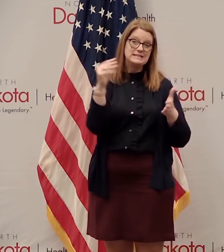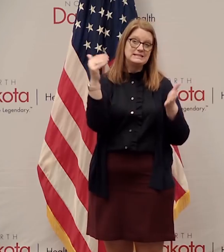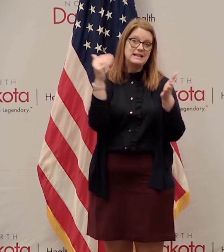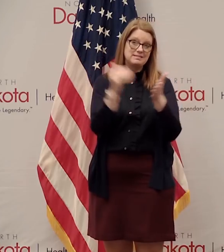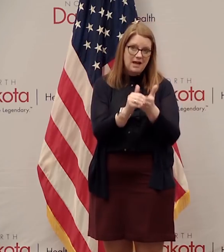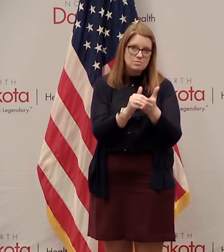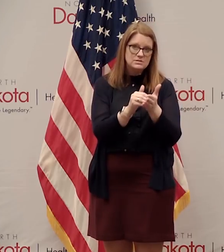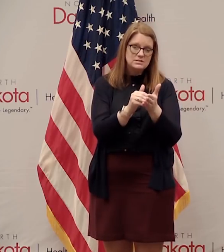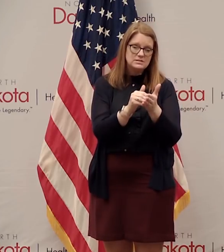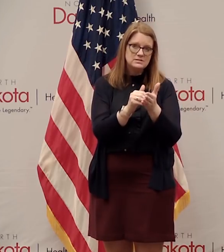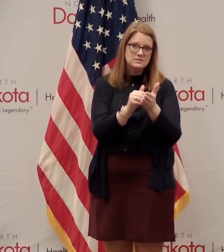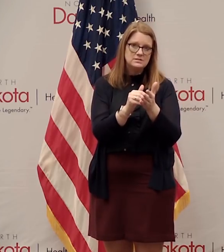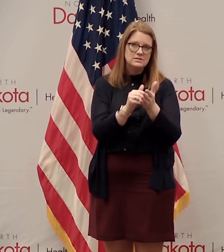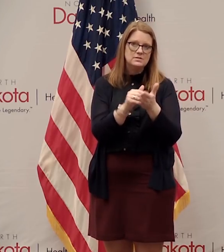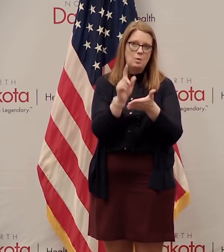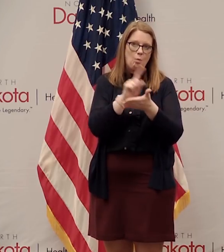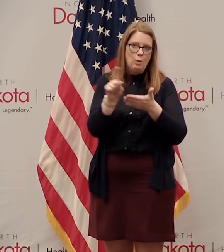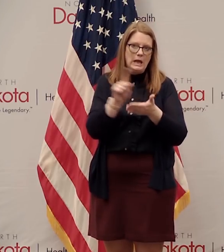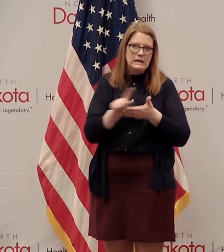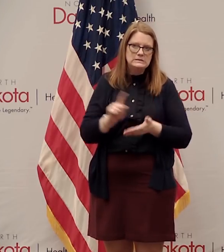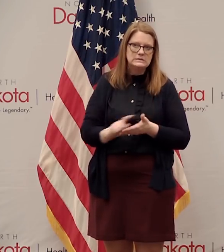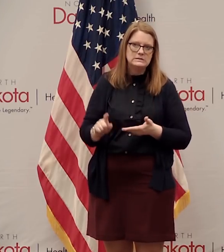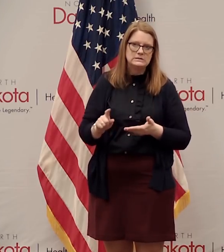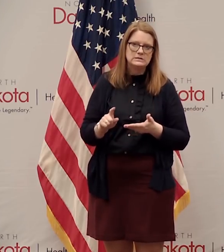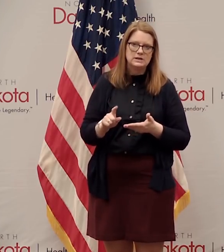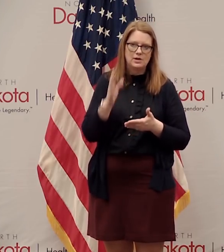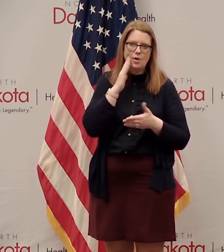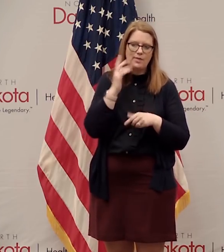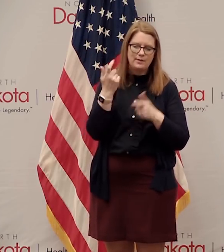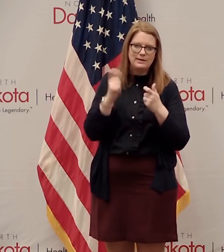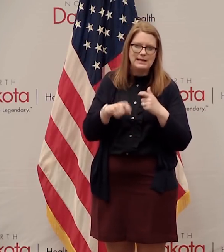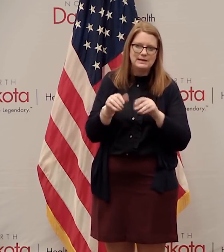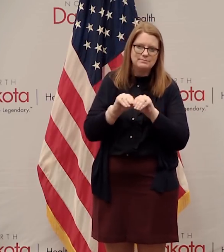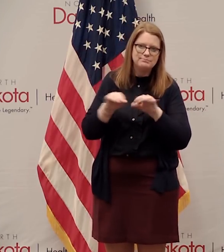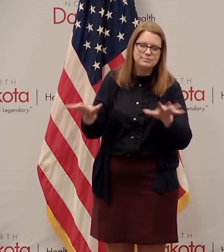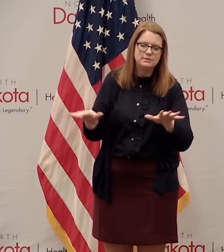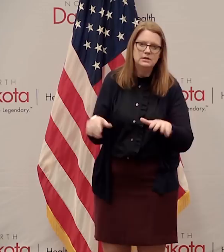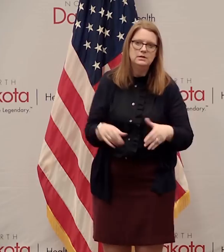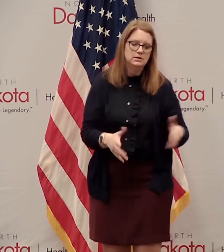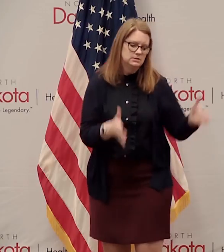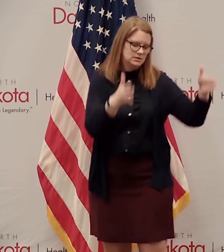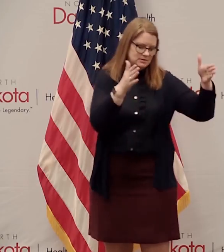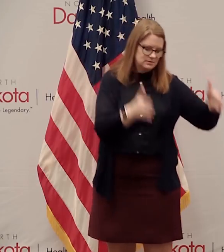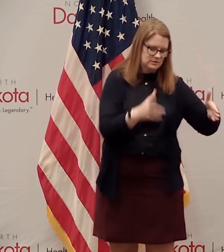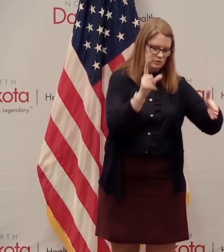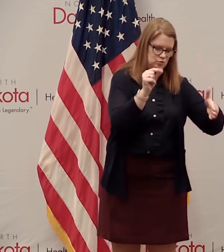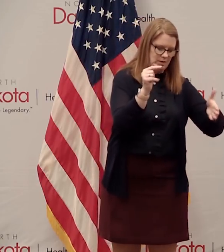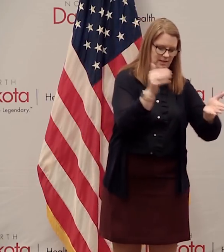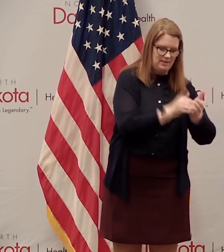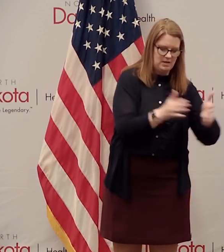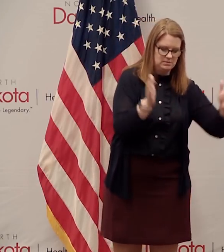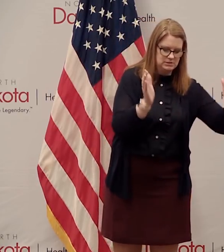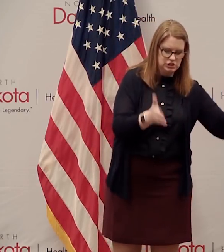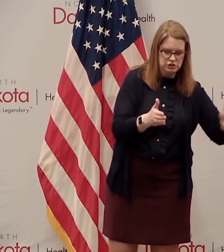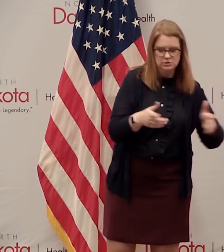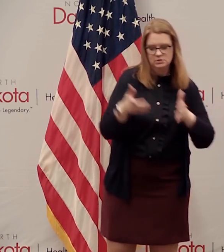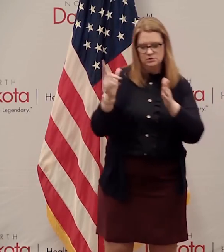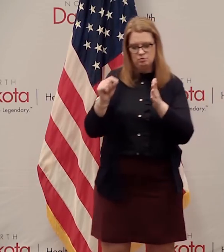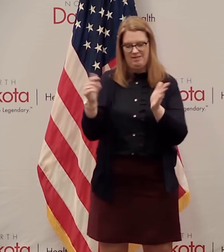60,000 individual weeks worth that we were trying to work through, and we could only process them on the aging